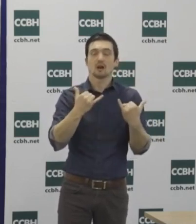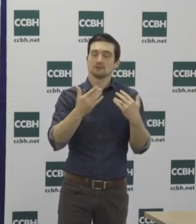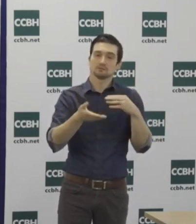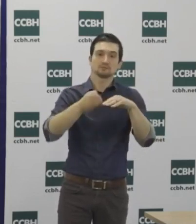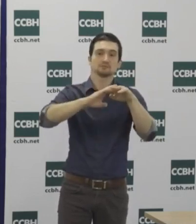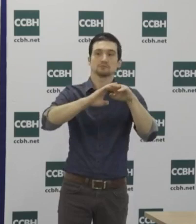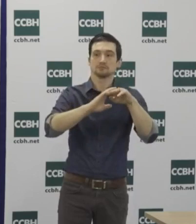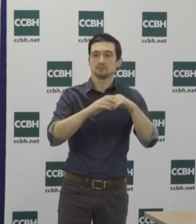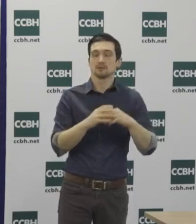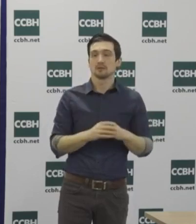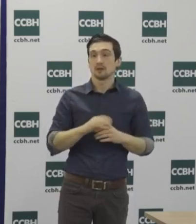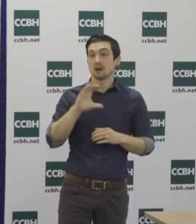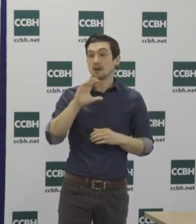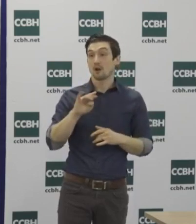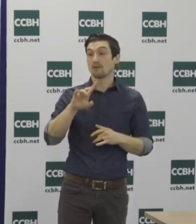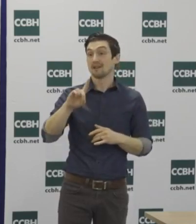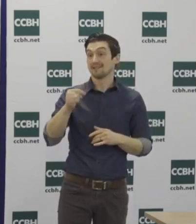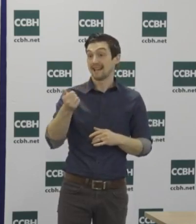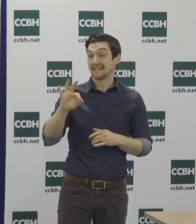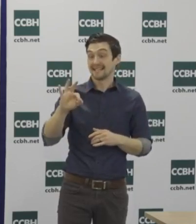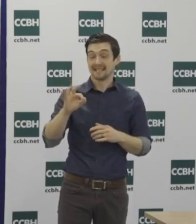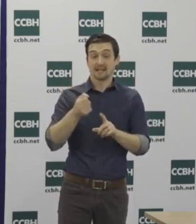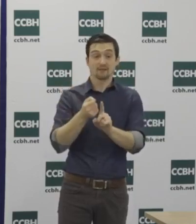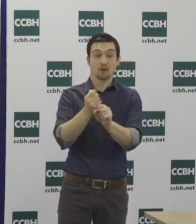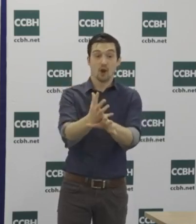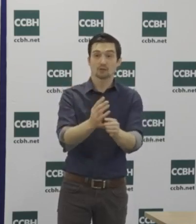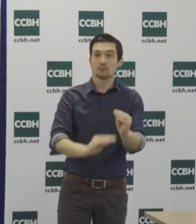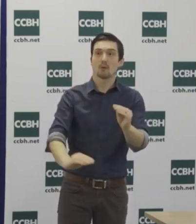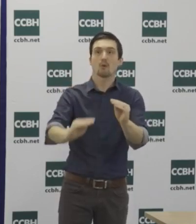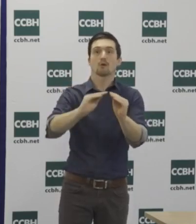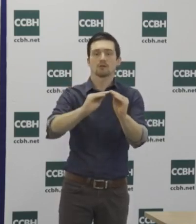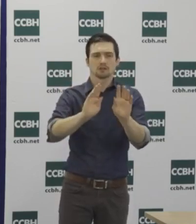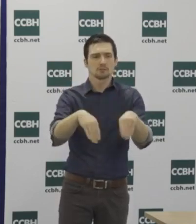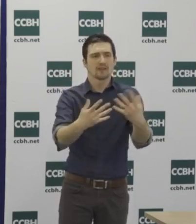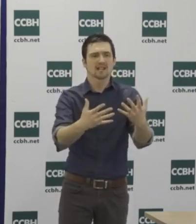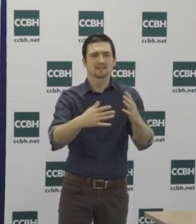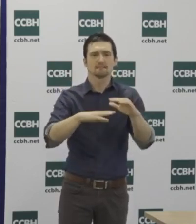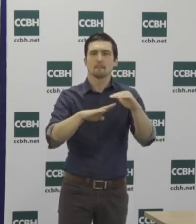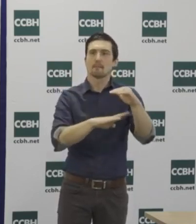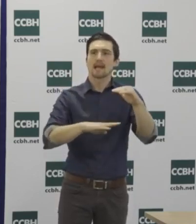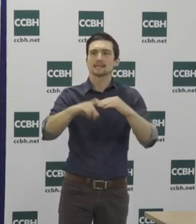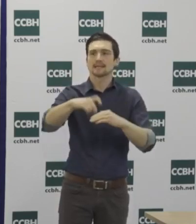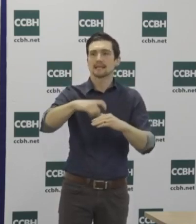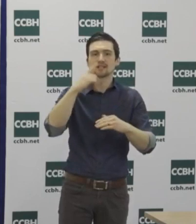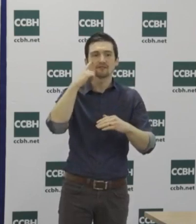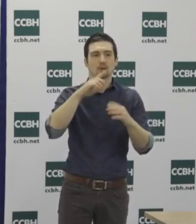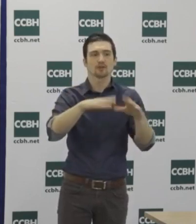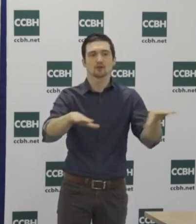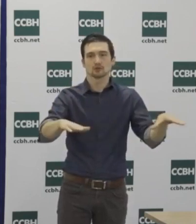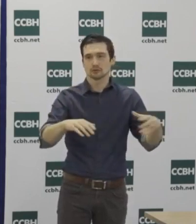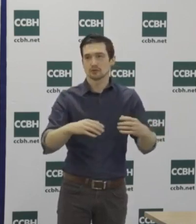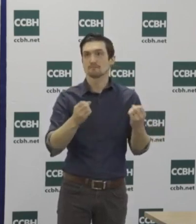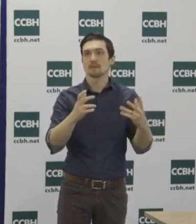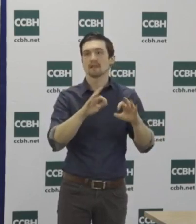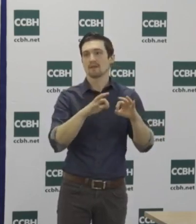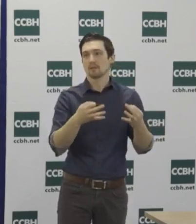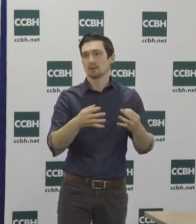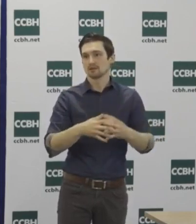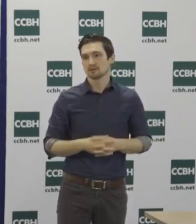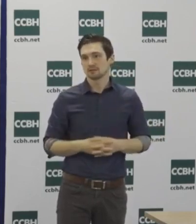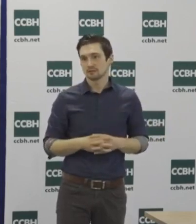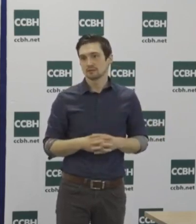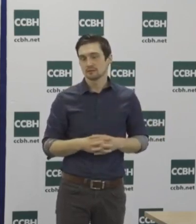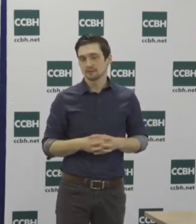COVID-19 has probably made it much harder to provide some basic needs for the children in many families. Kids